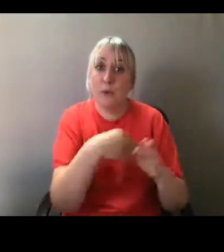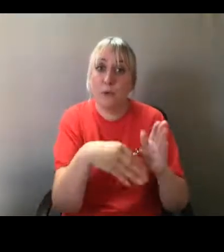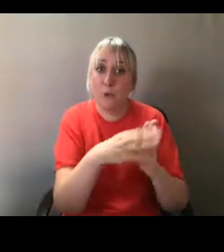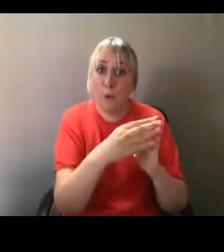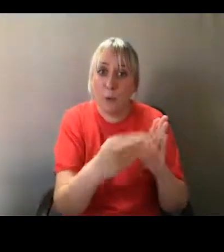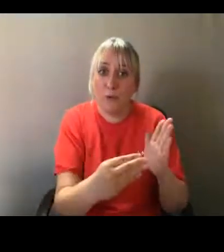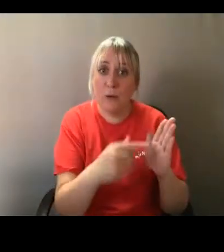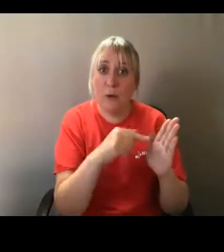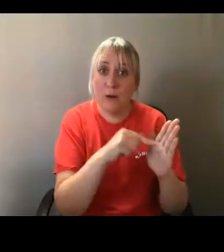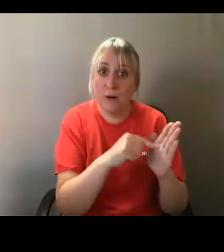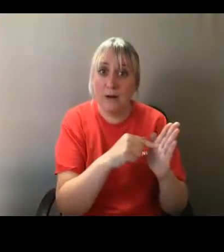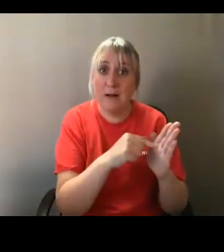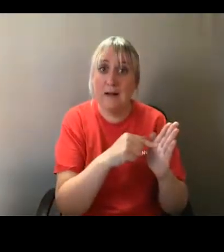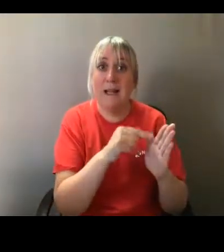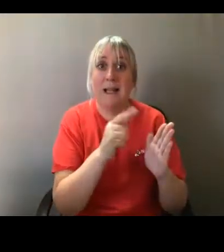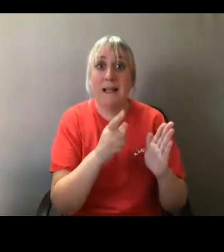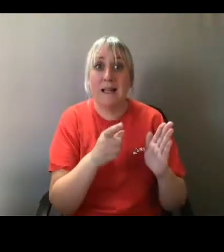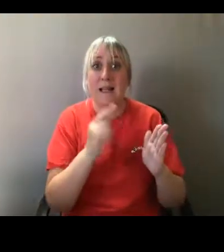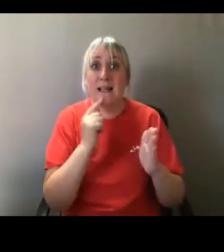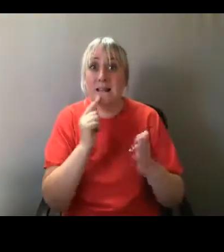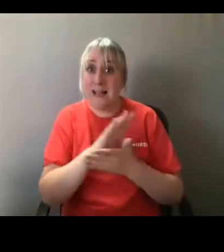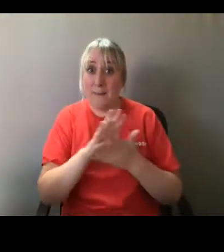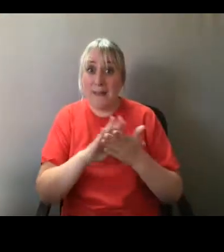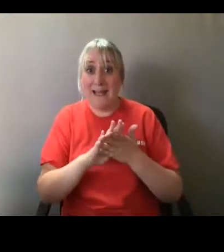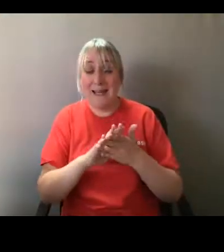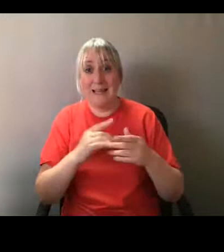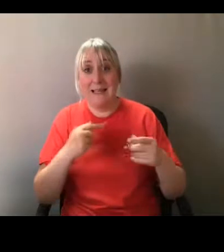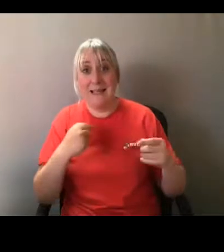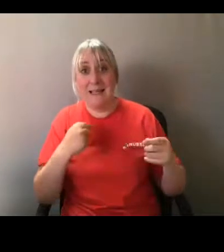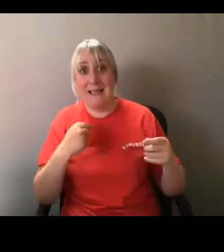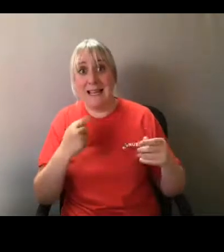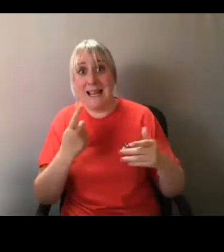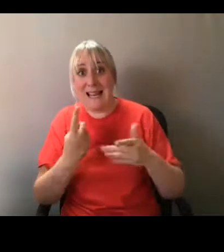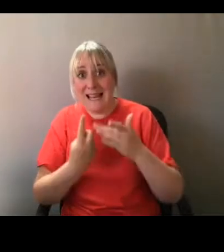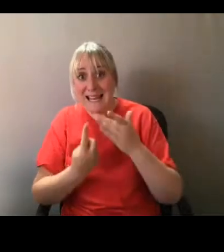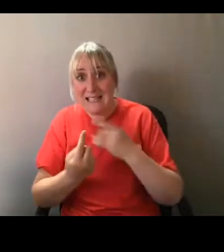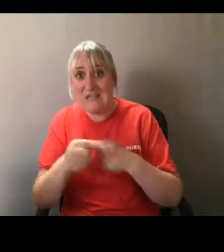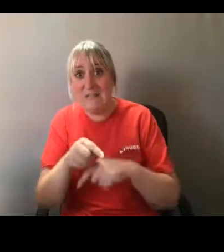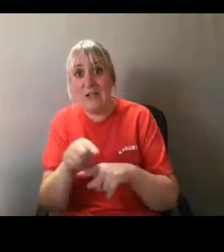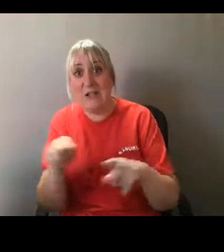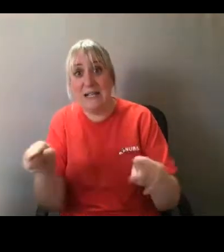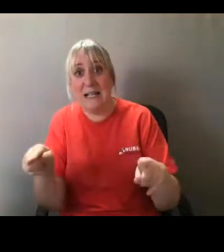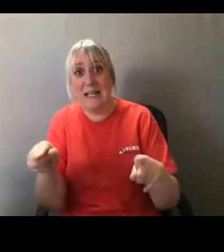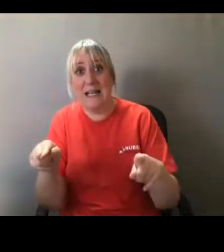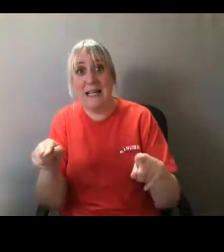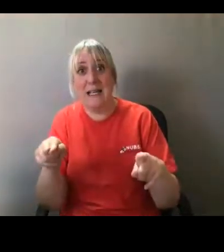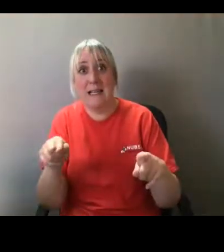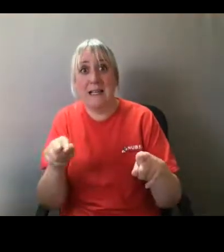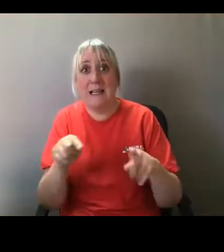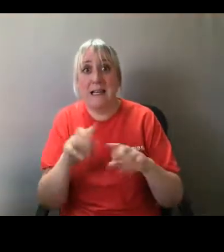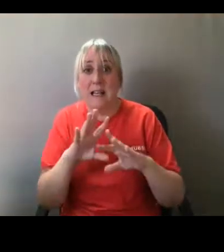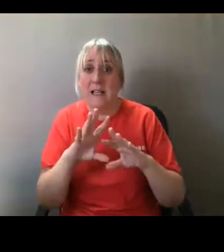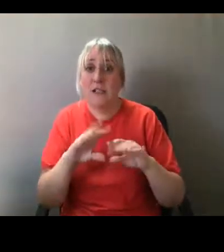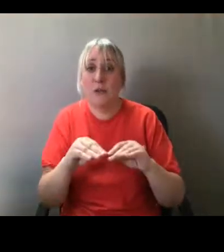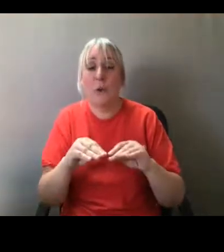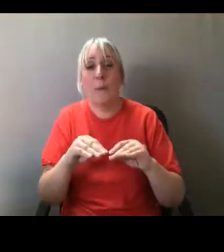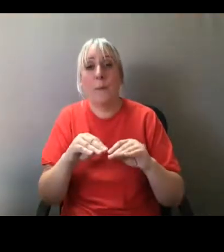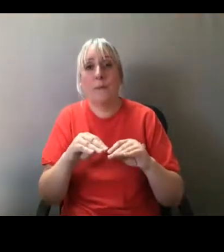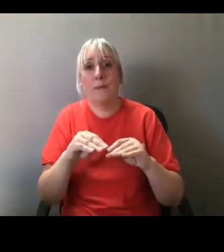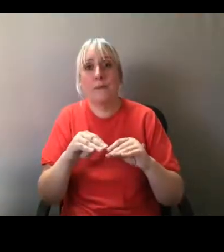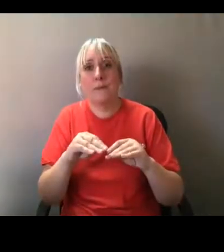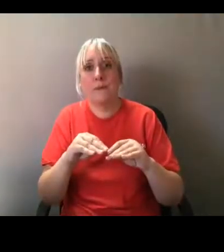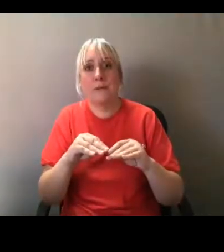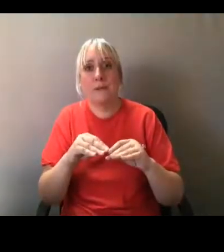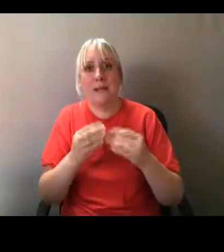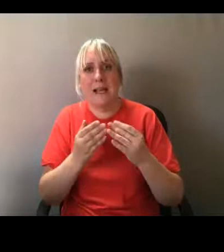mean that individually based interventions in the life of